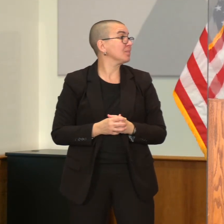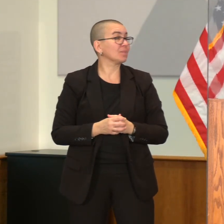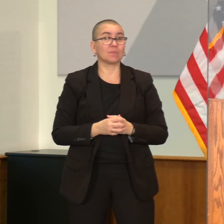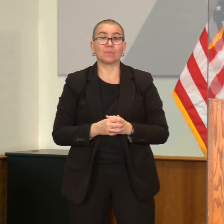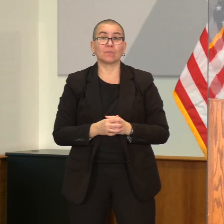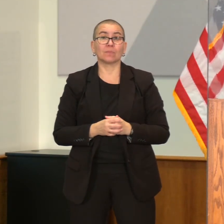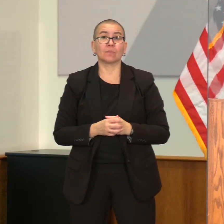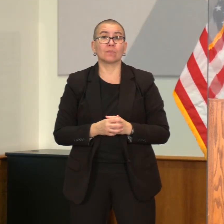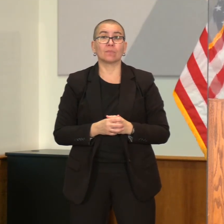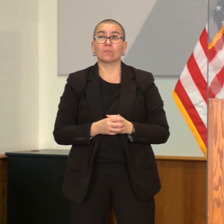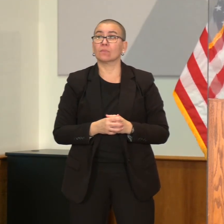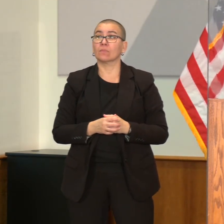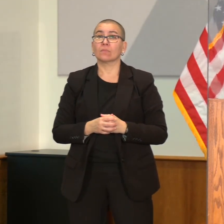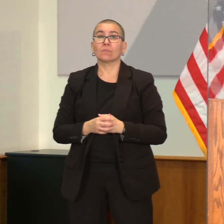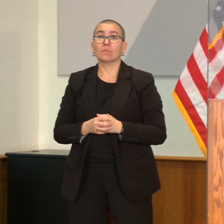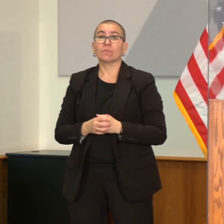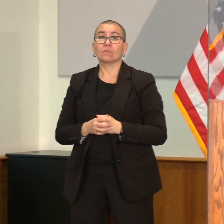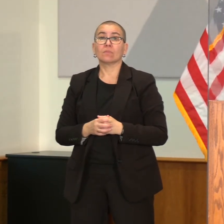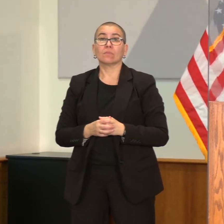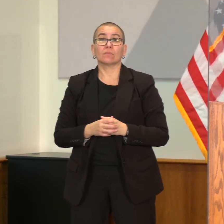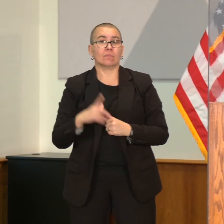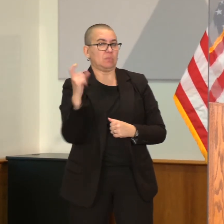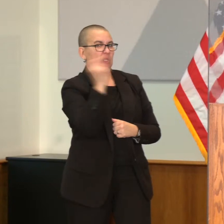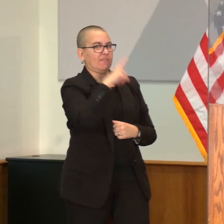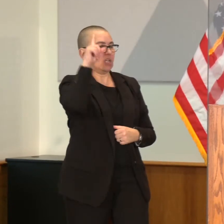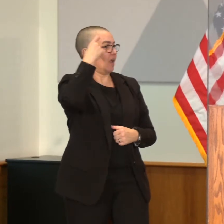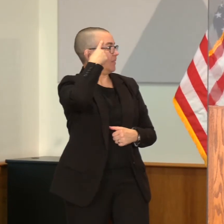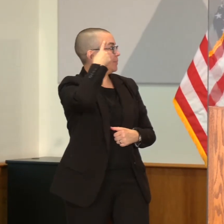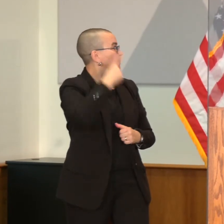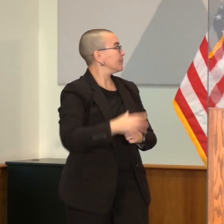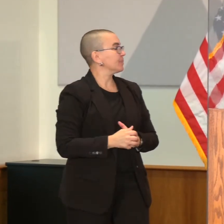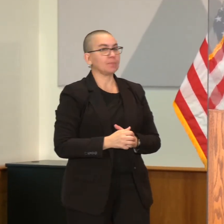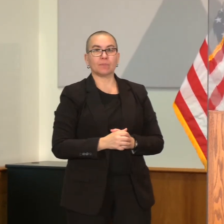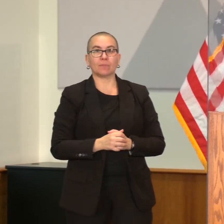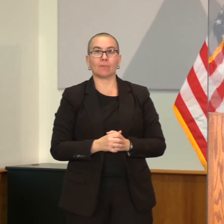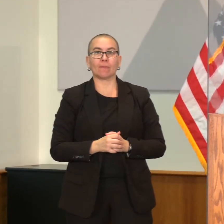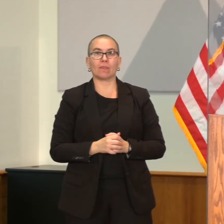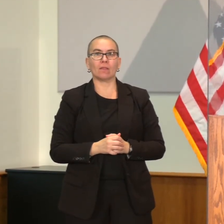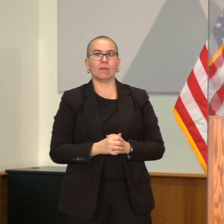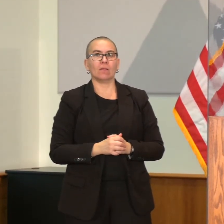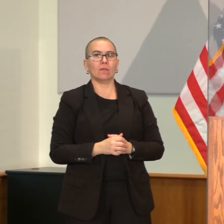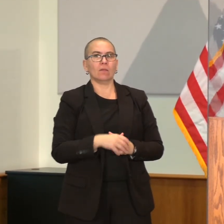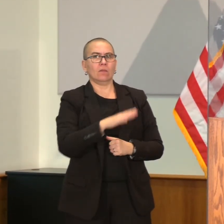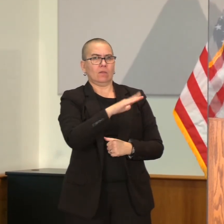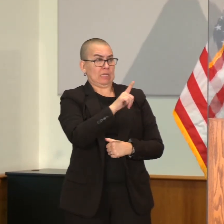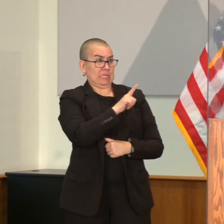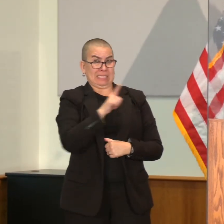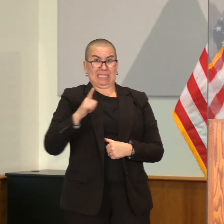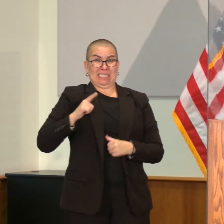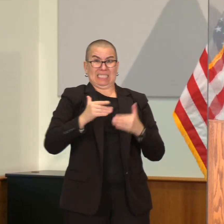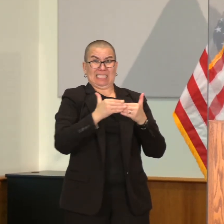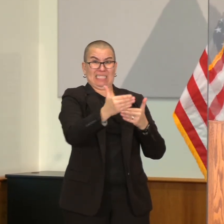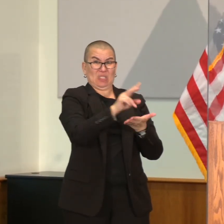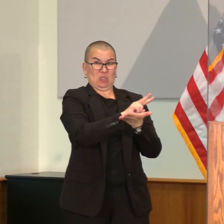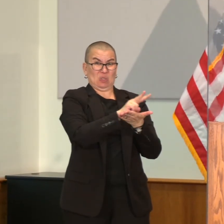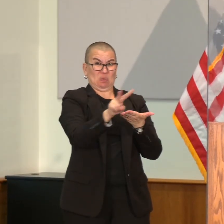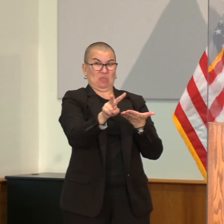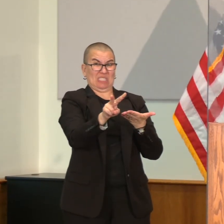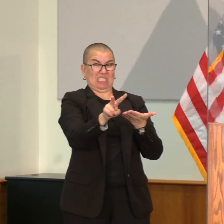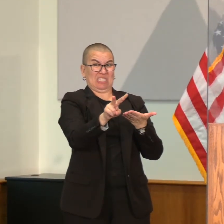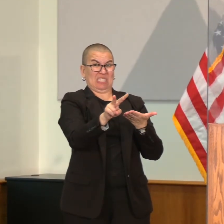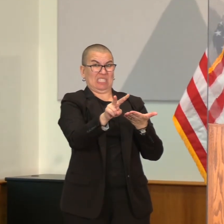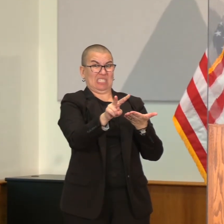Governor, Speaker Hortman talked about what to expect from the legislature in the next 2 weeks. When you talk about burning and using your political